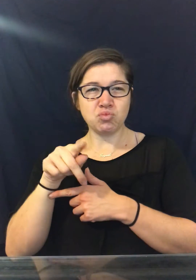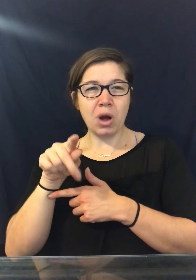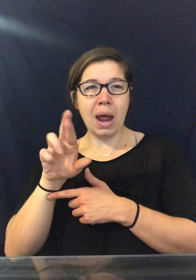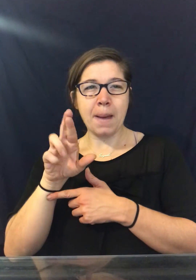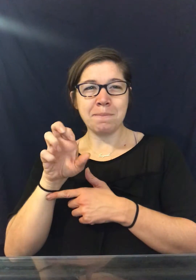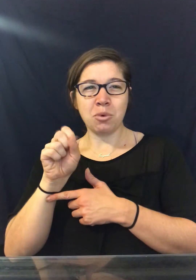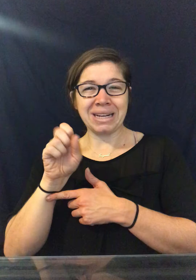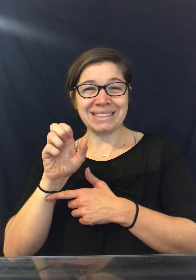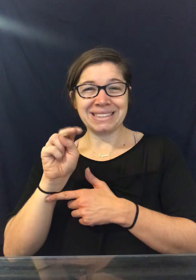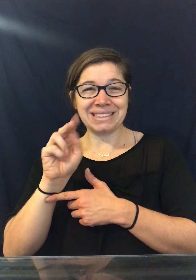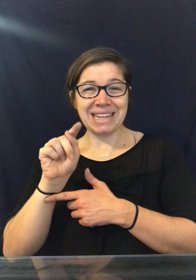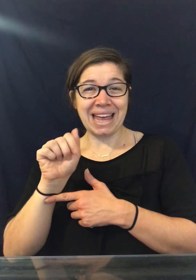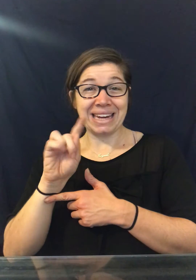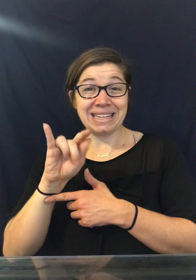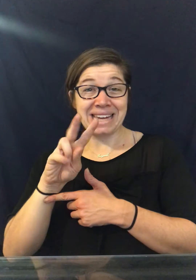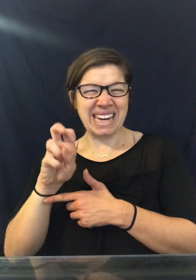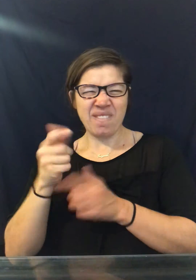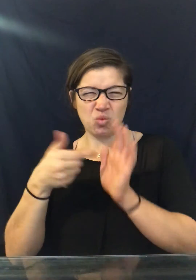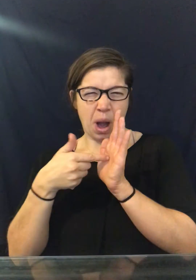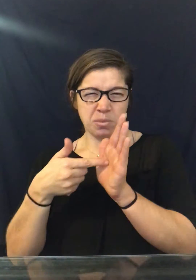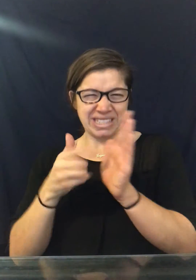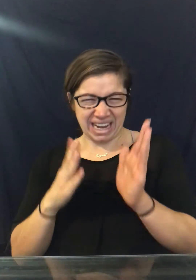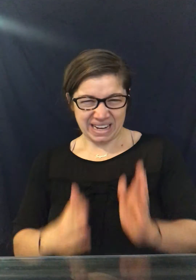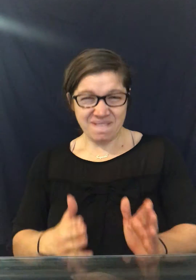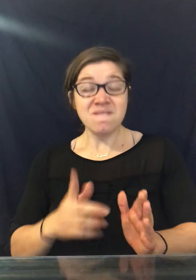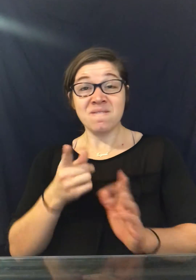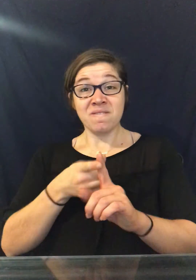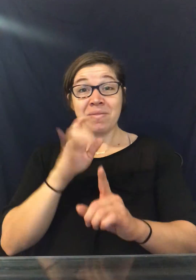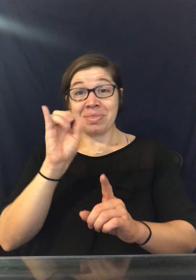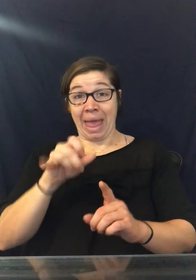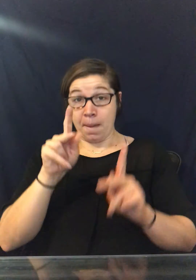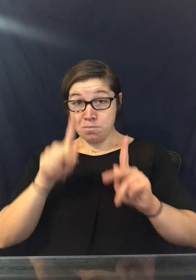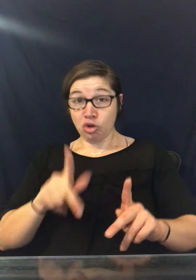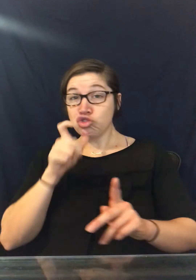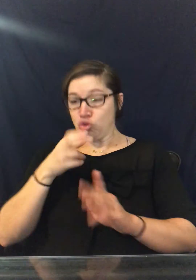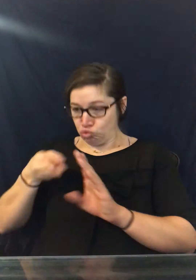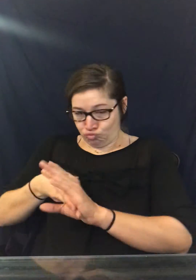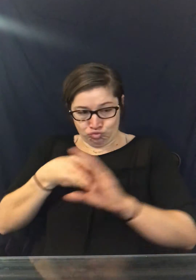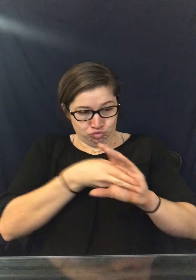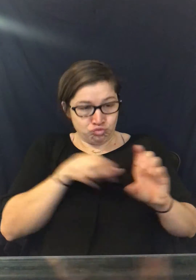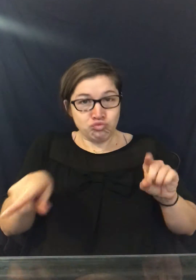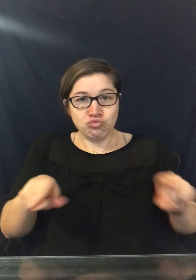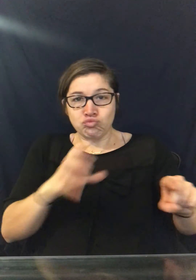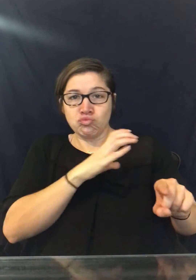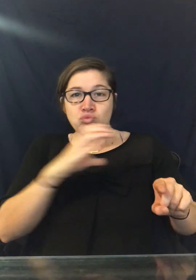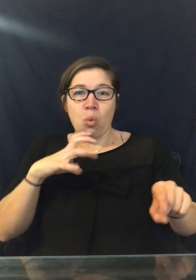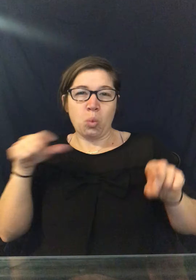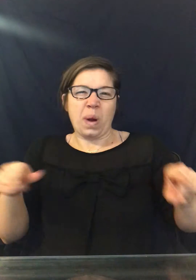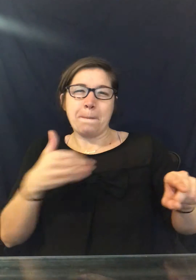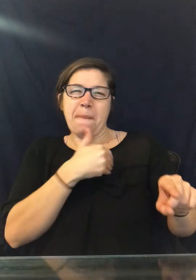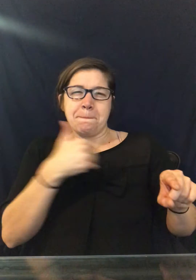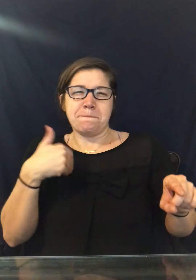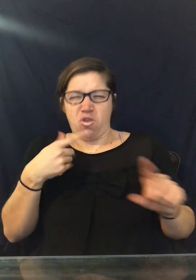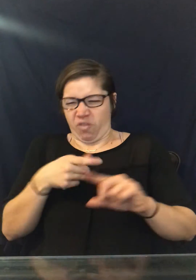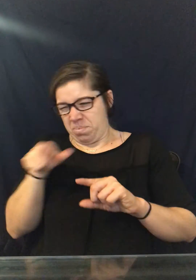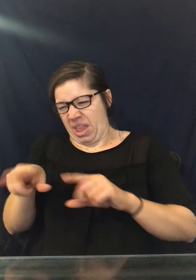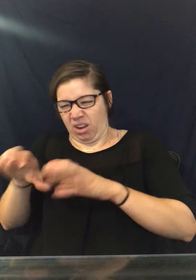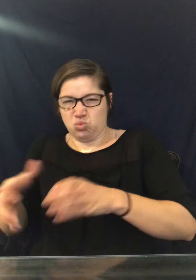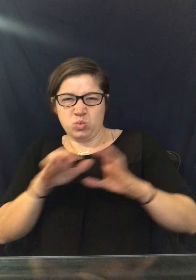that in a second. Officially, it's only a representative of Congress introduce a law. But